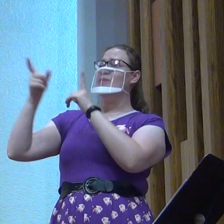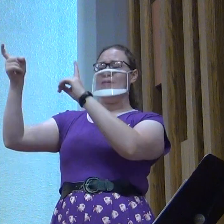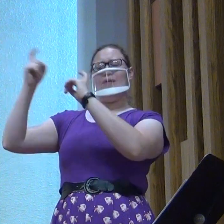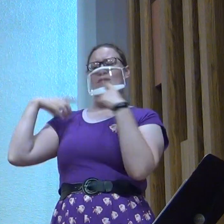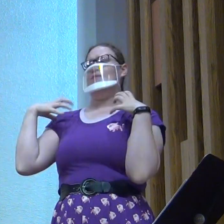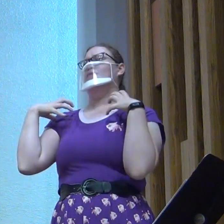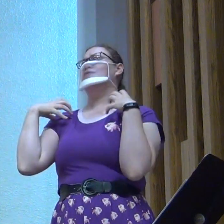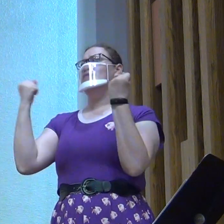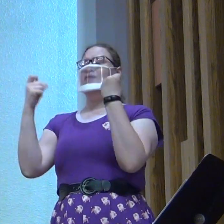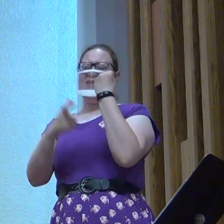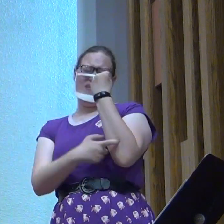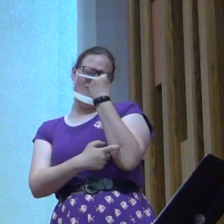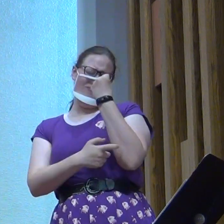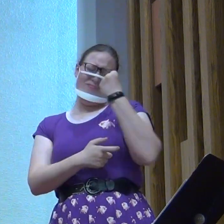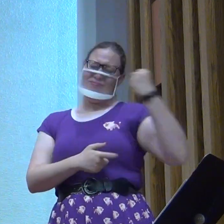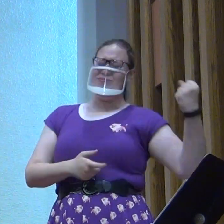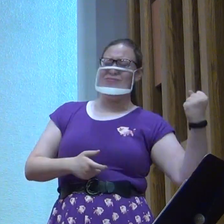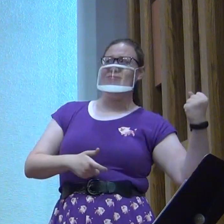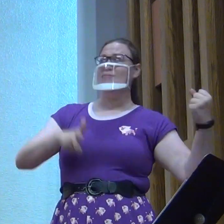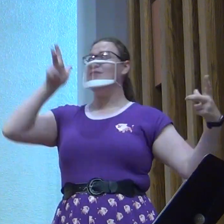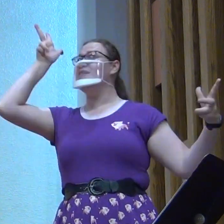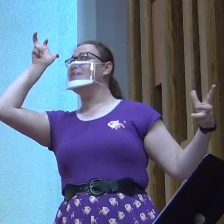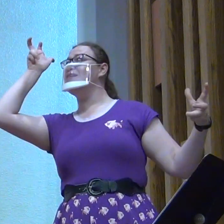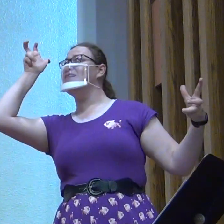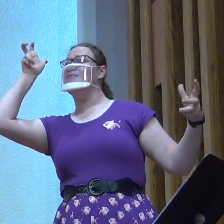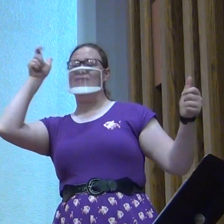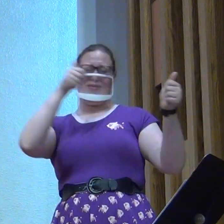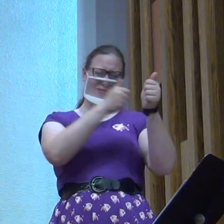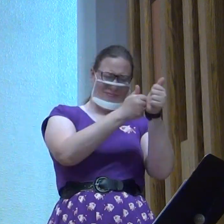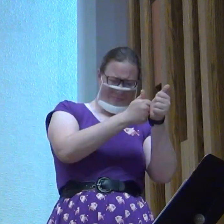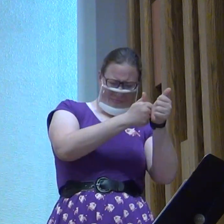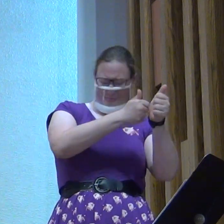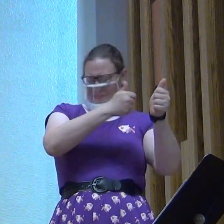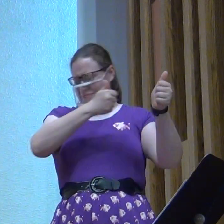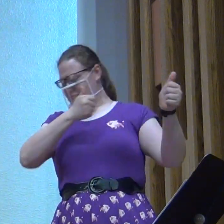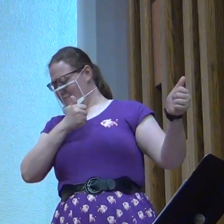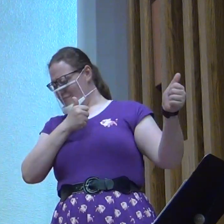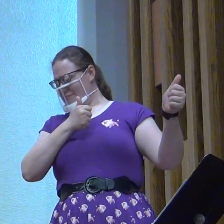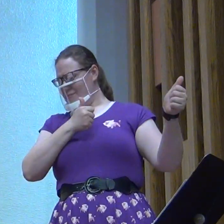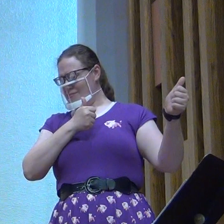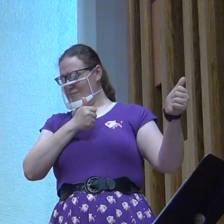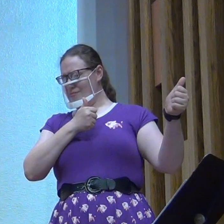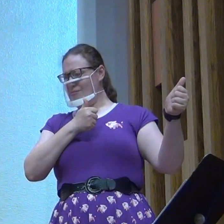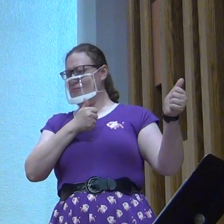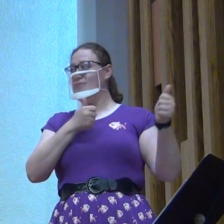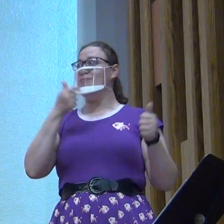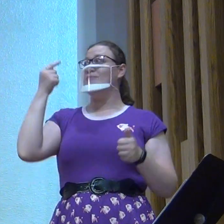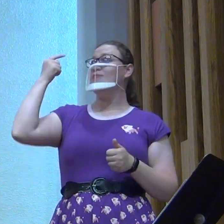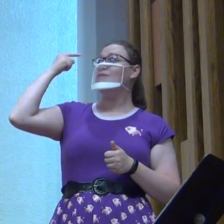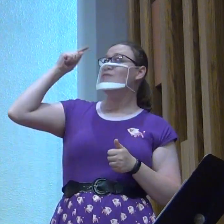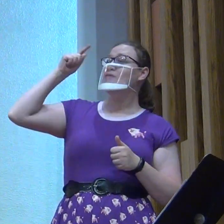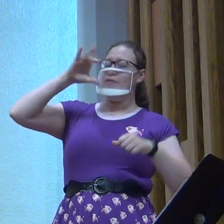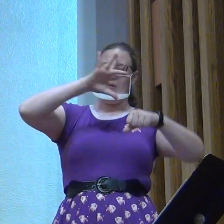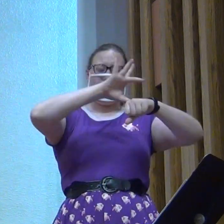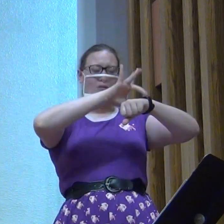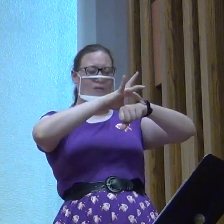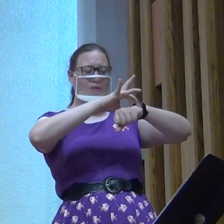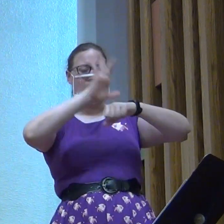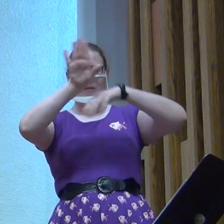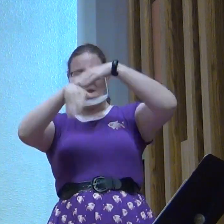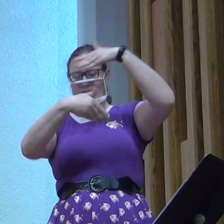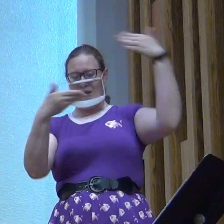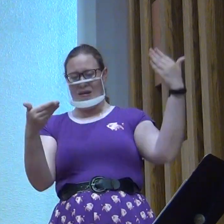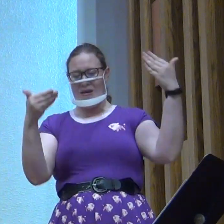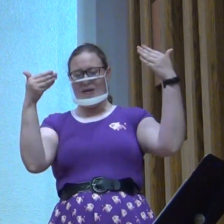us not into temptation, but deliver us from evil. For thine is the